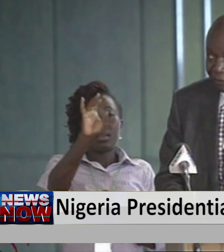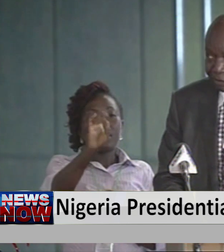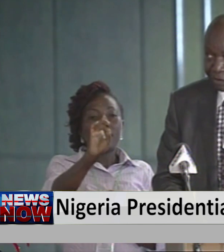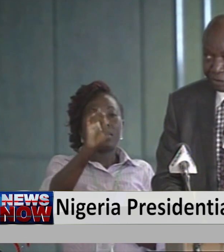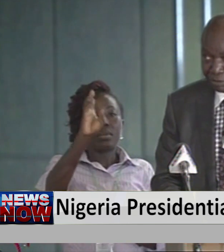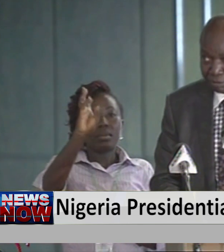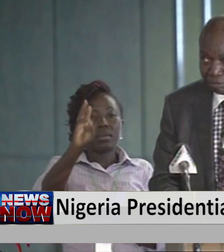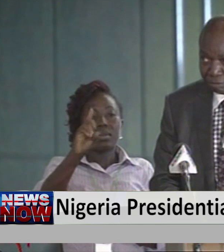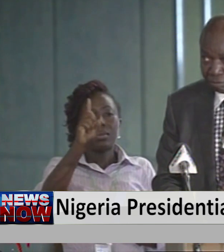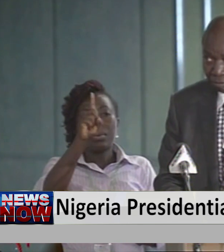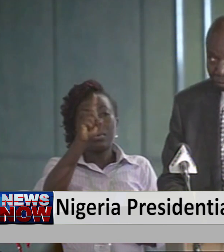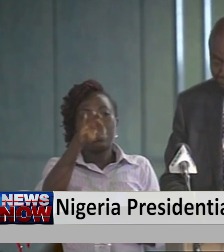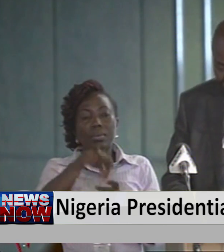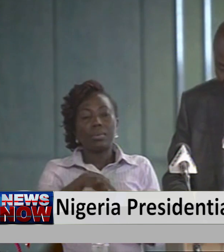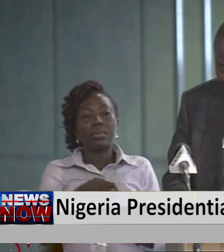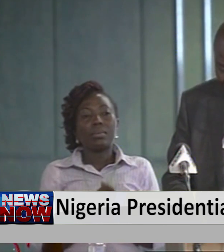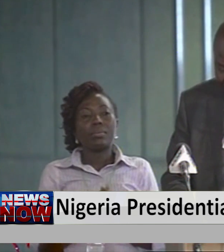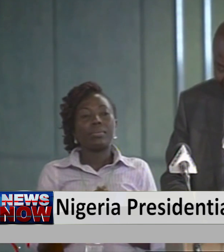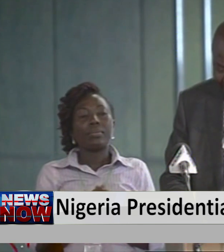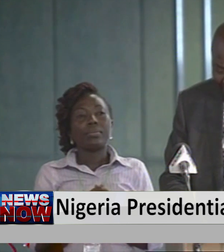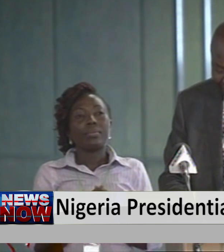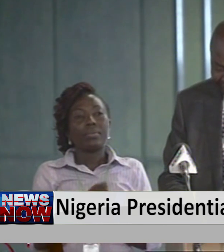761 votes.